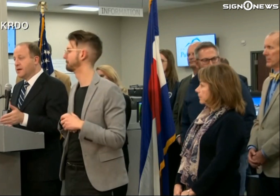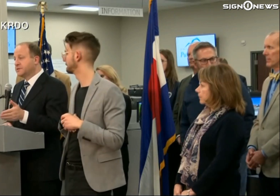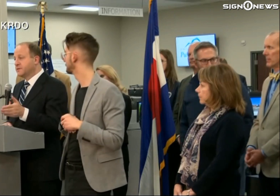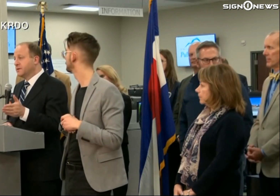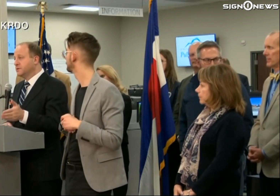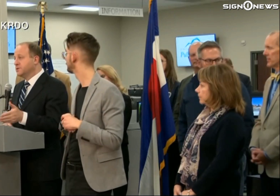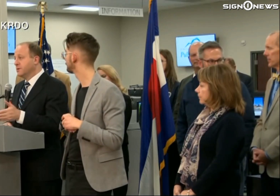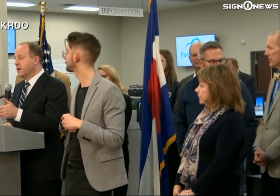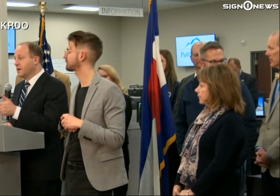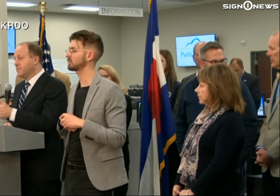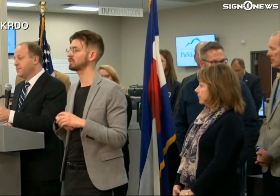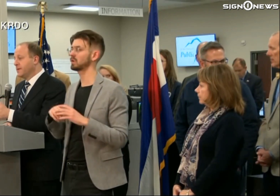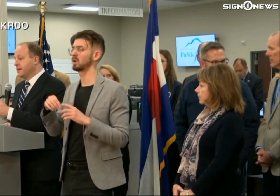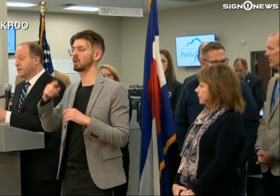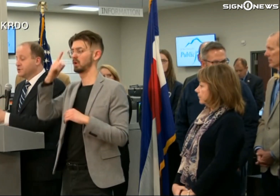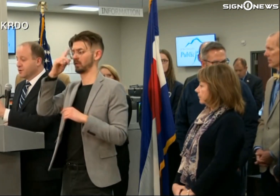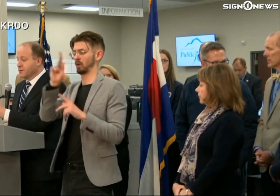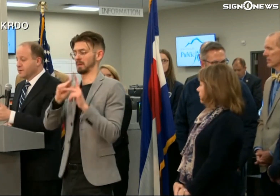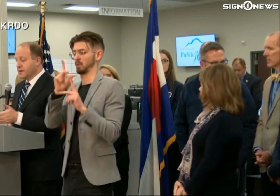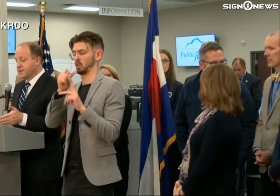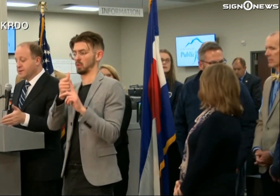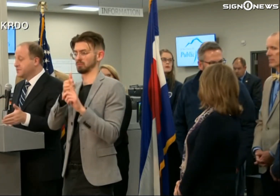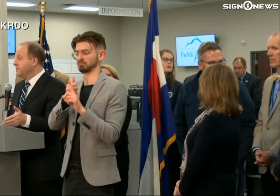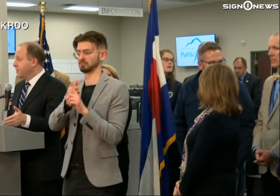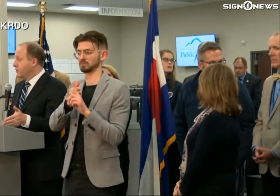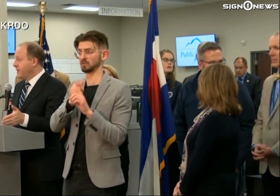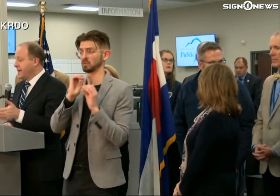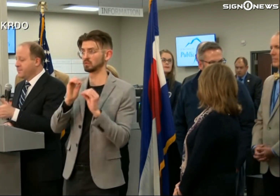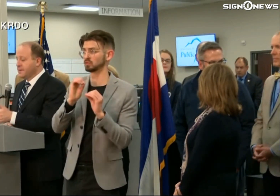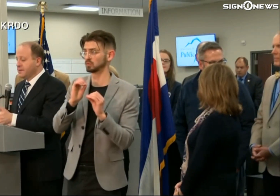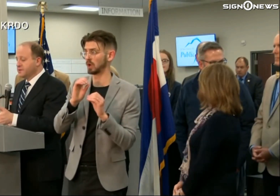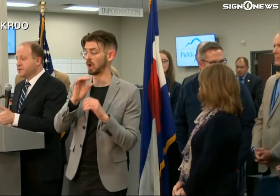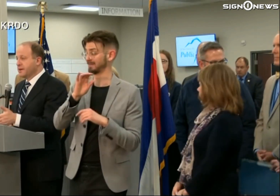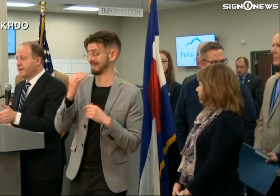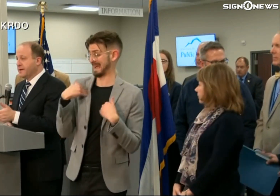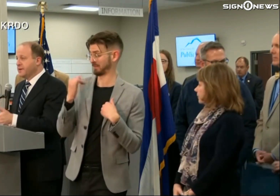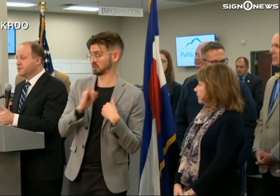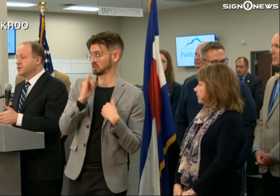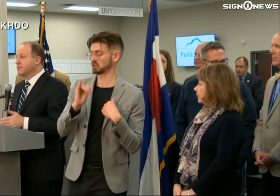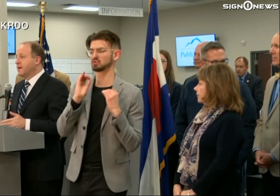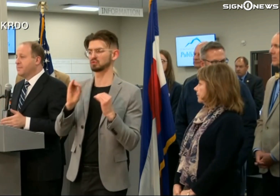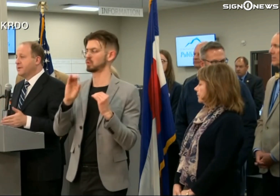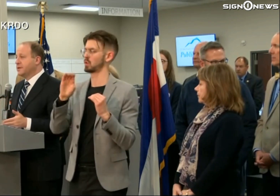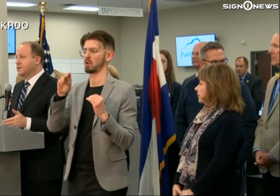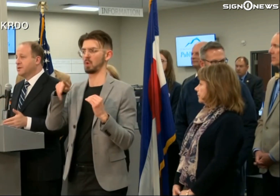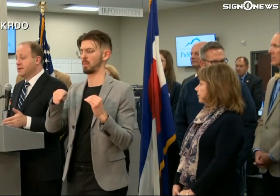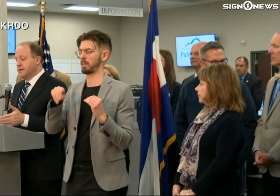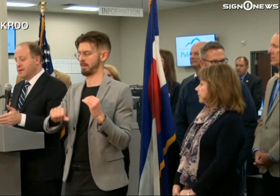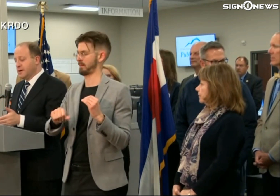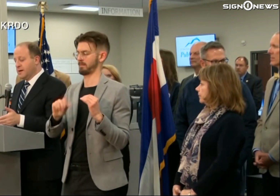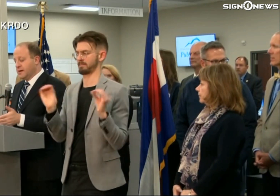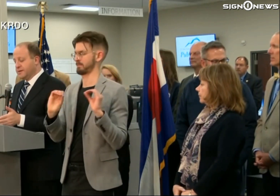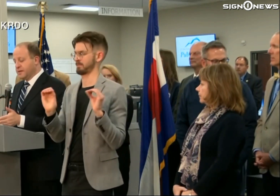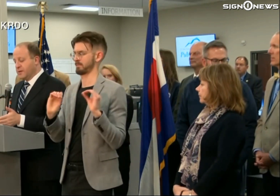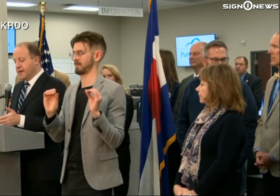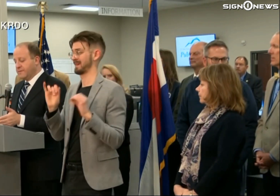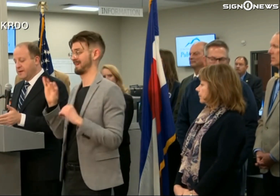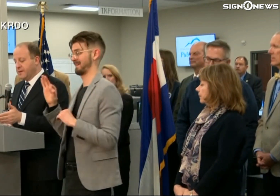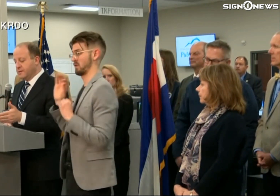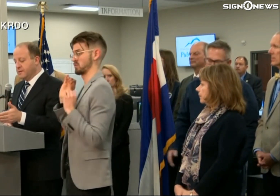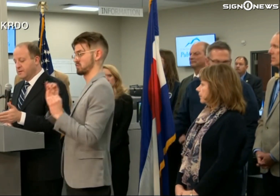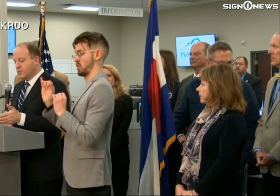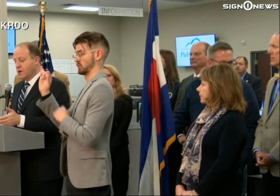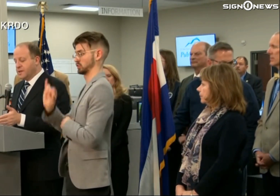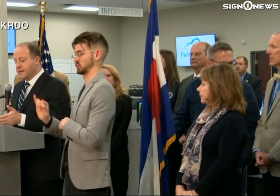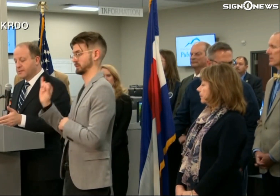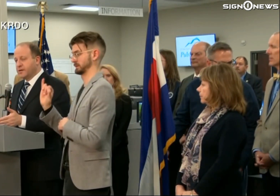to the cost for those who are insured. There is no copay. You're talking about an uninsured population. I think we have